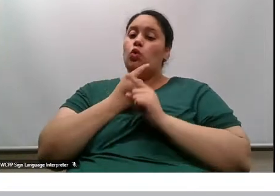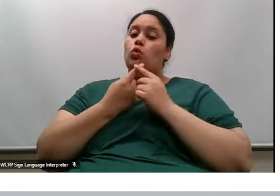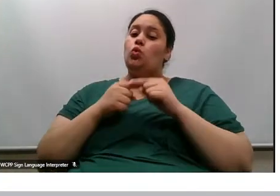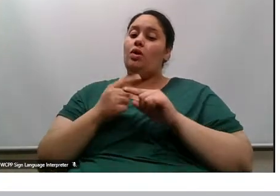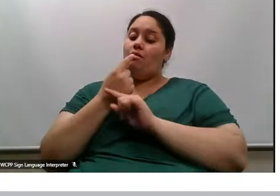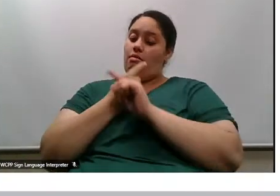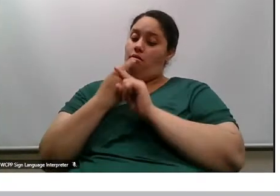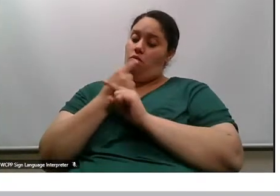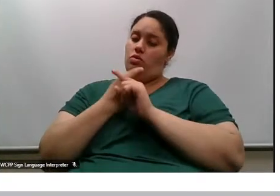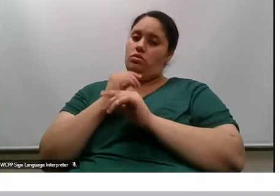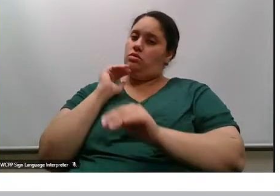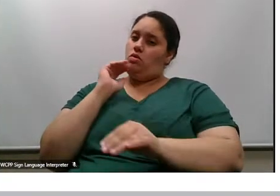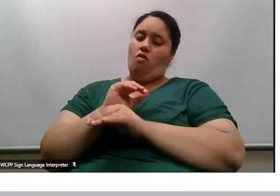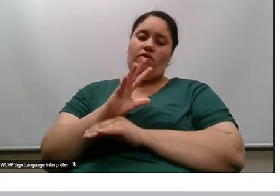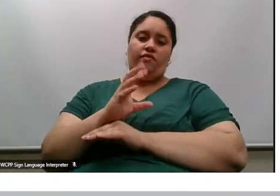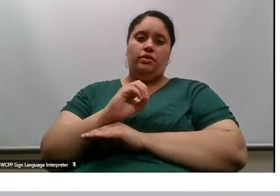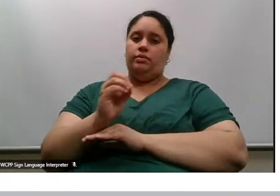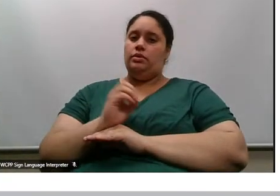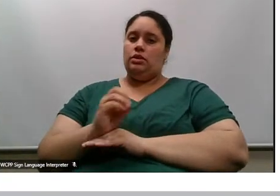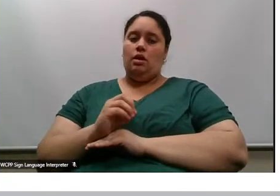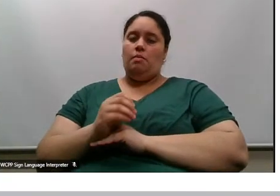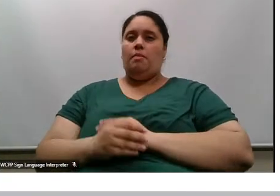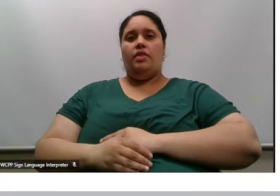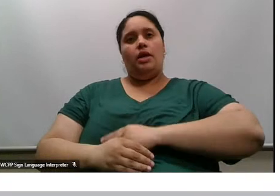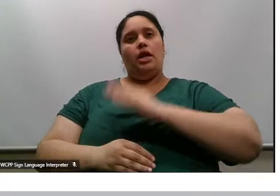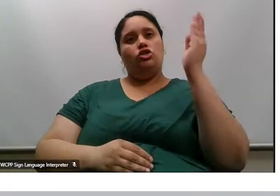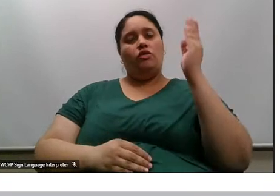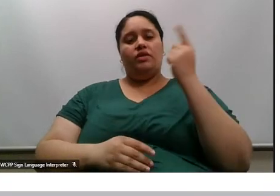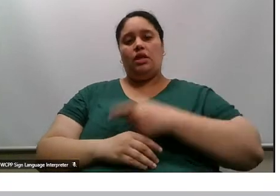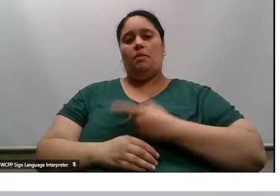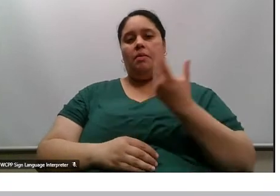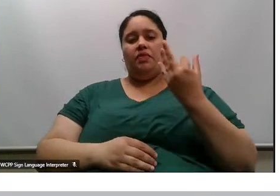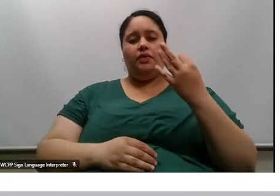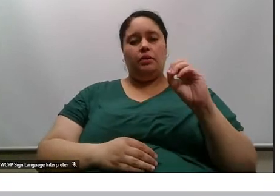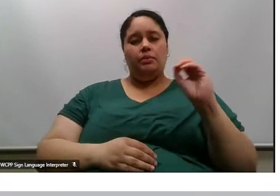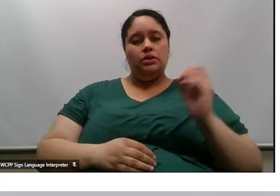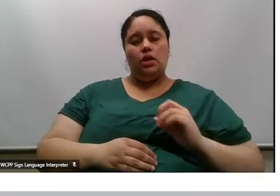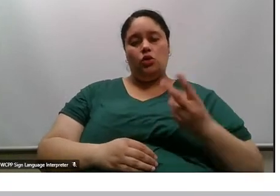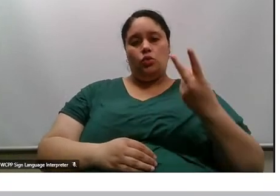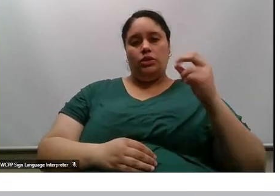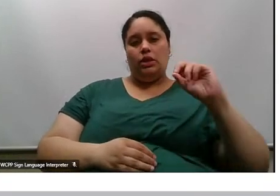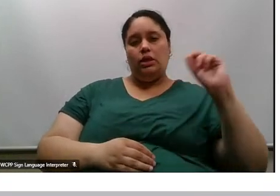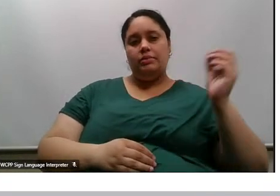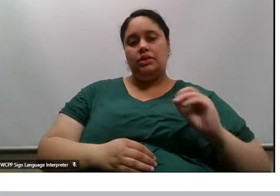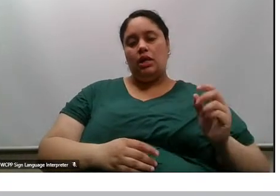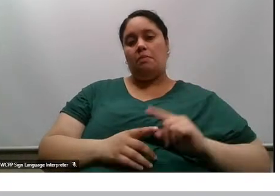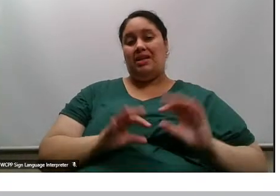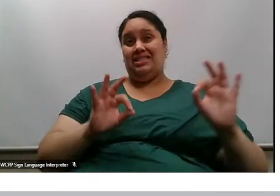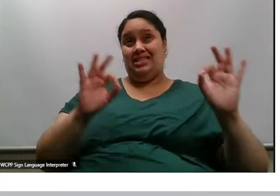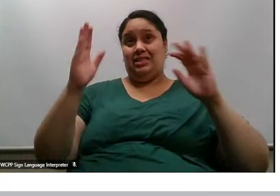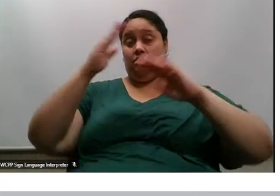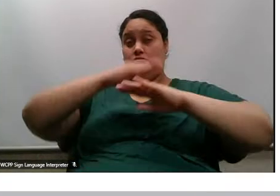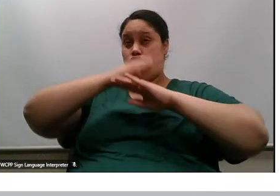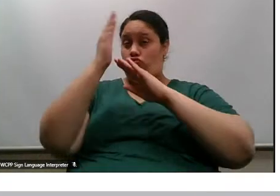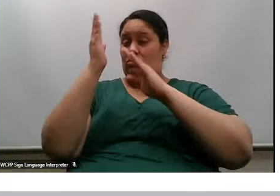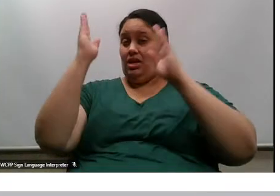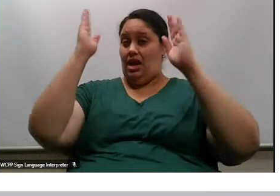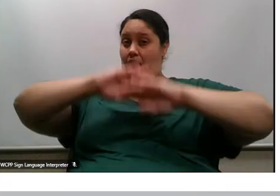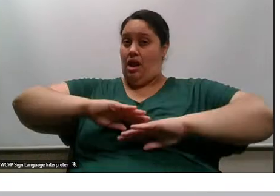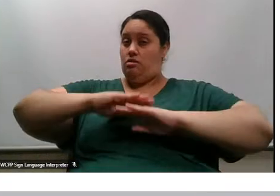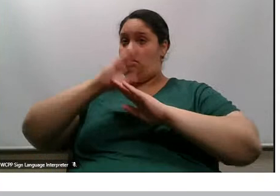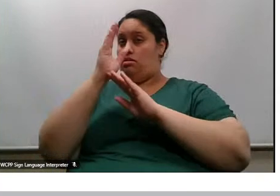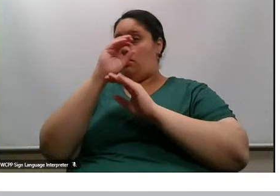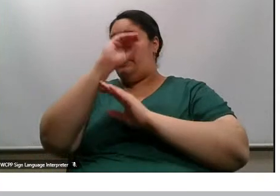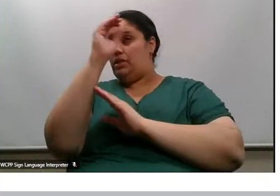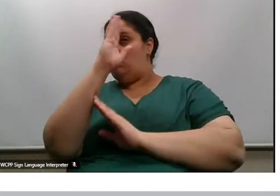beyond 50%. The rest of the day may be lingering around 30, 20%. But that time of the night, the ratio